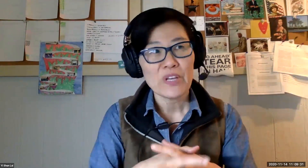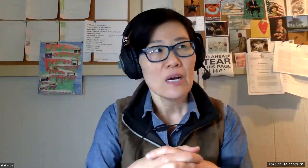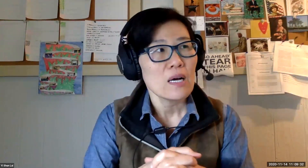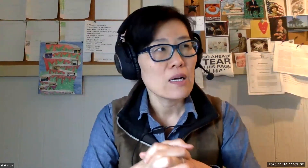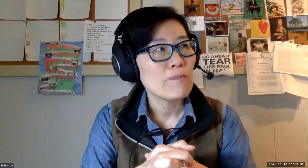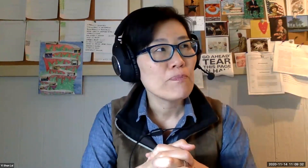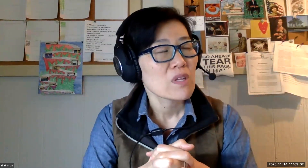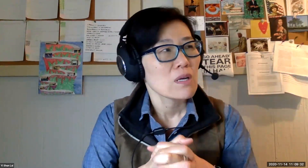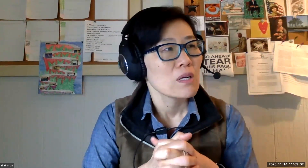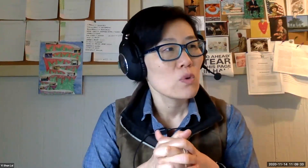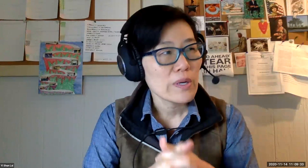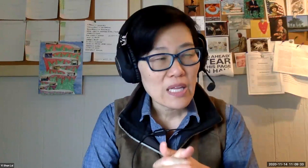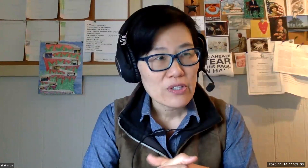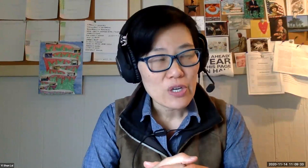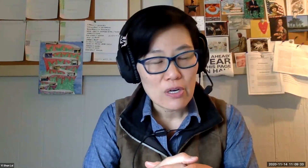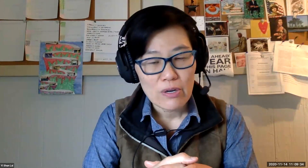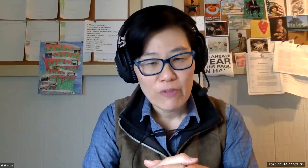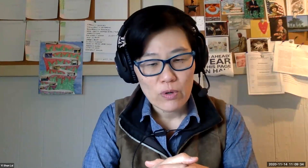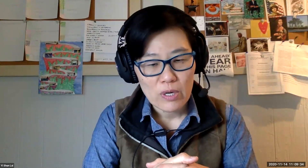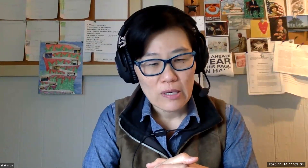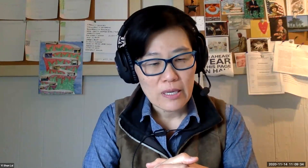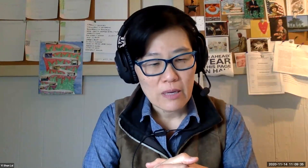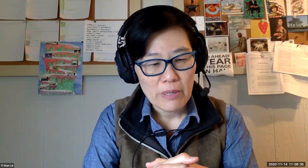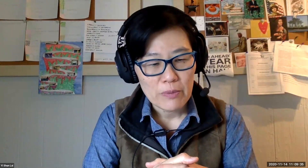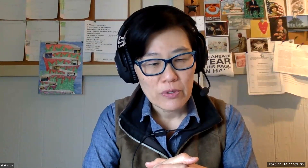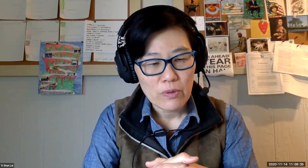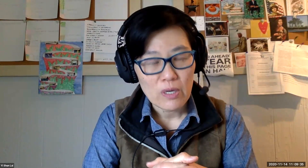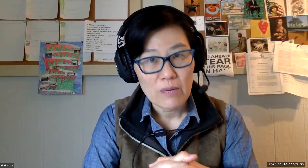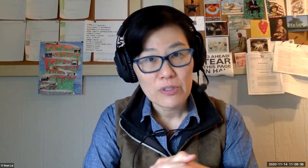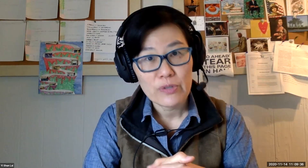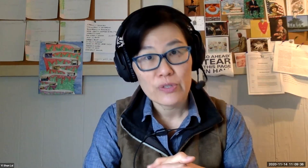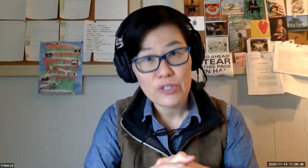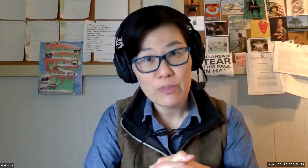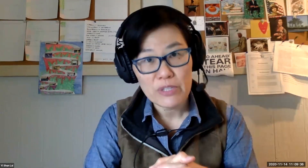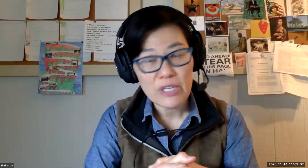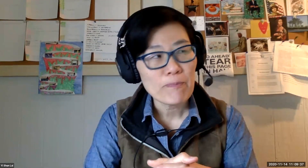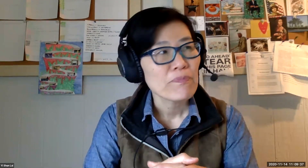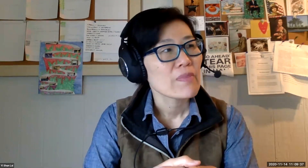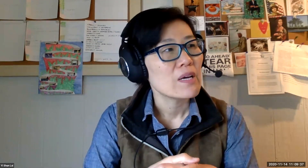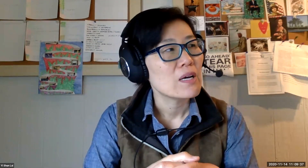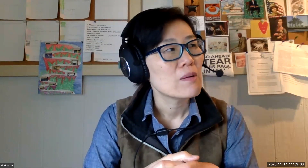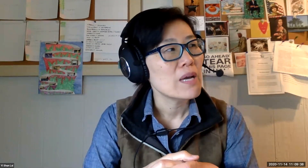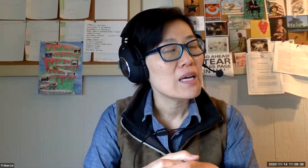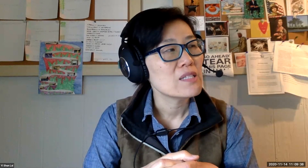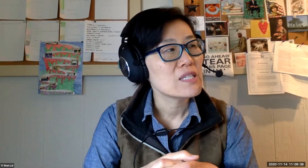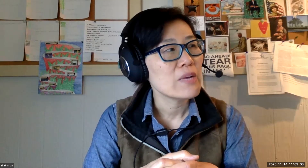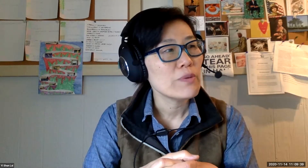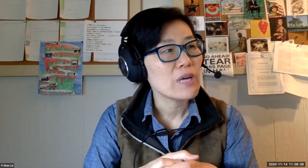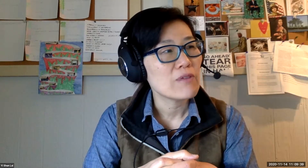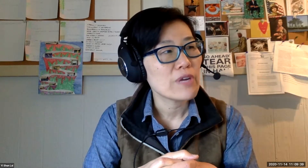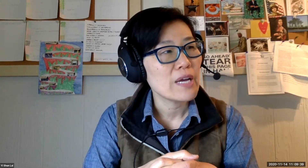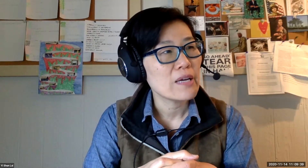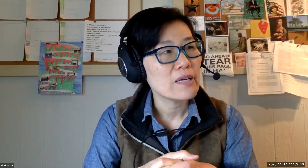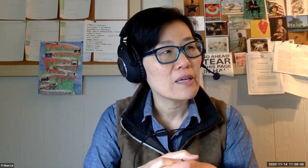okay? Query letters are for people who are pursuing traditional publishing. And today we'll